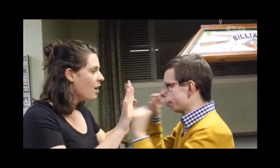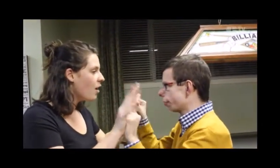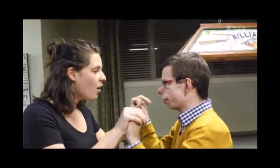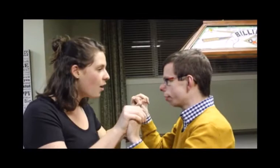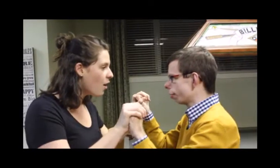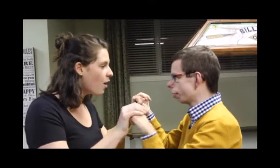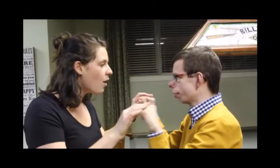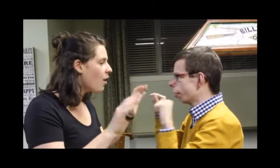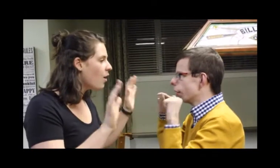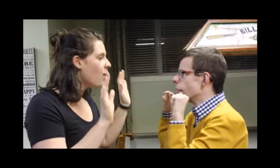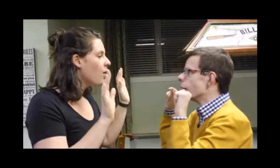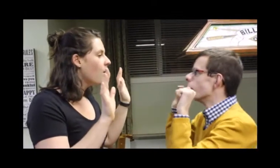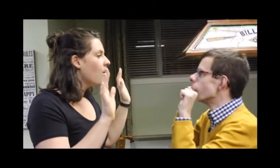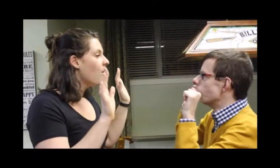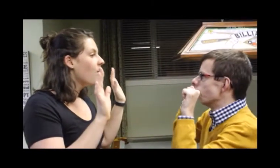sunshine off.